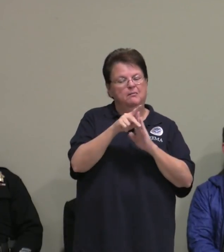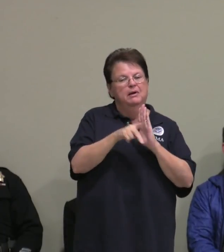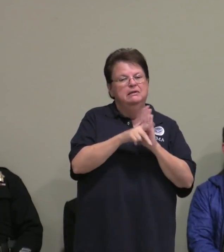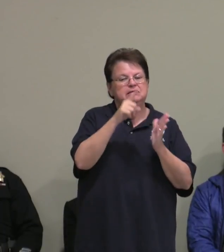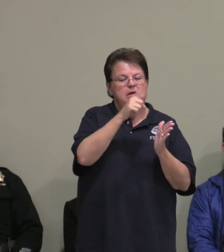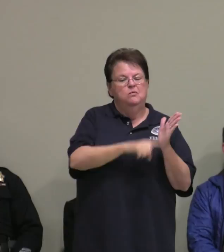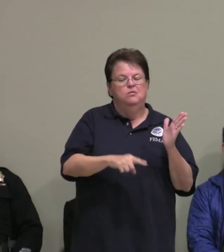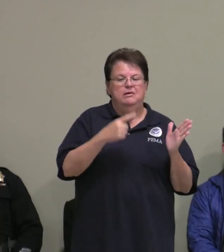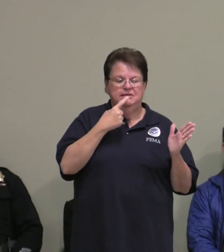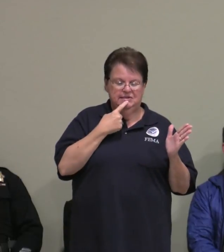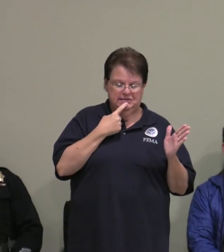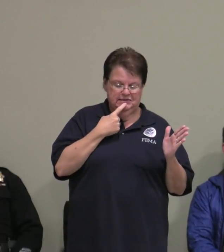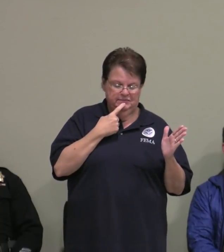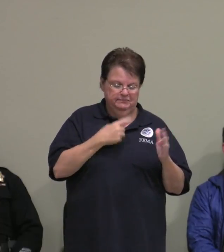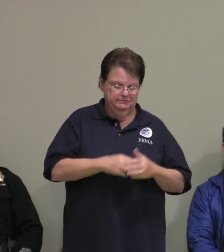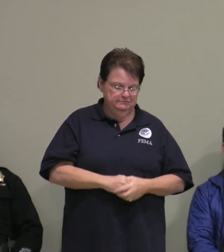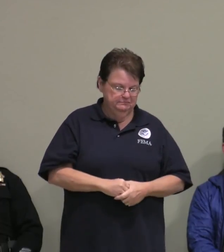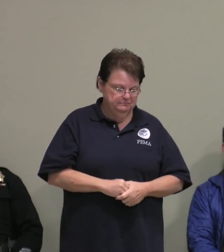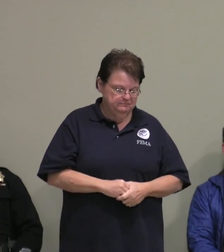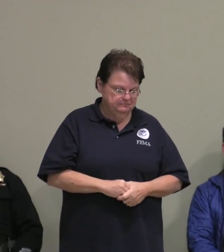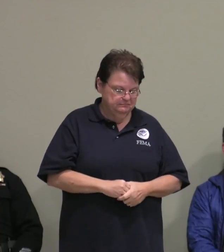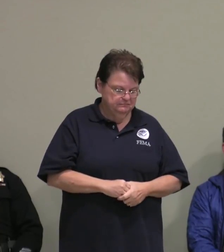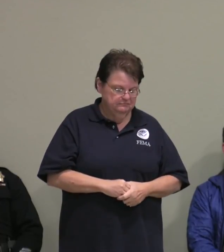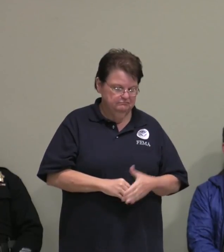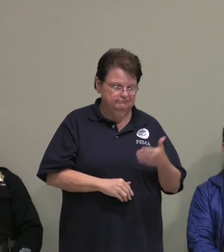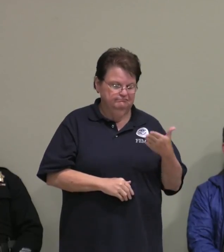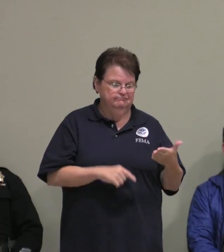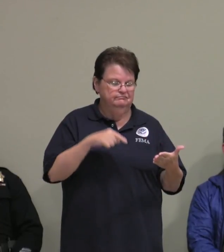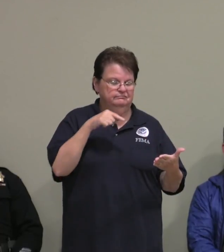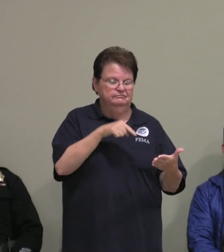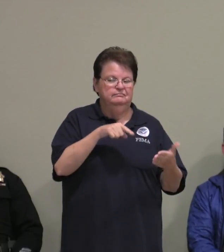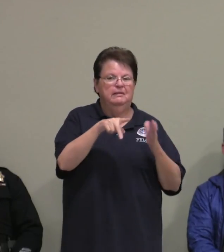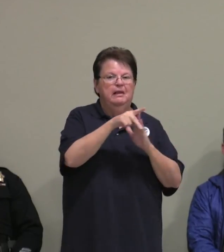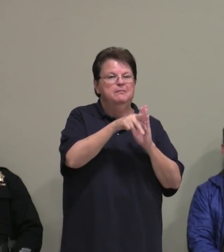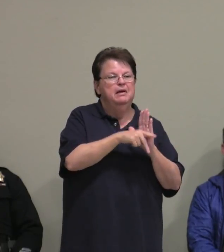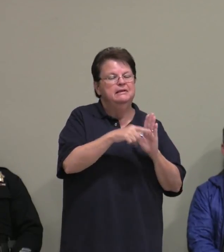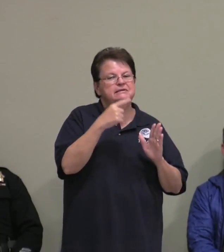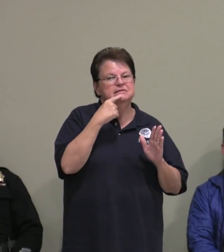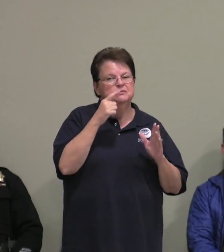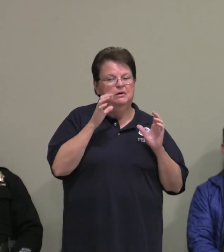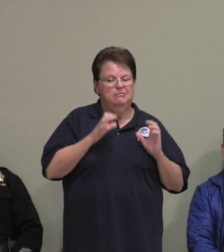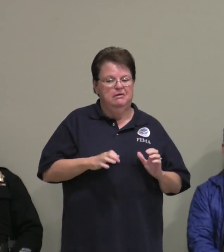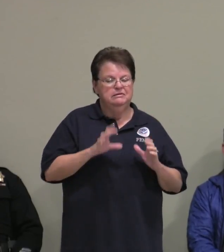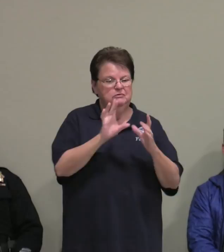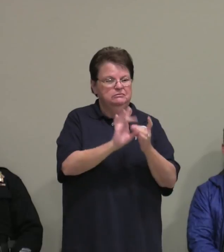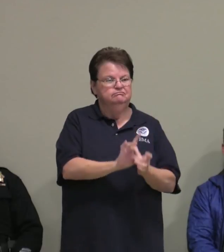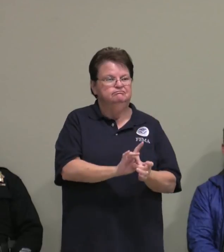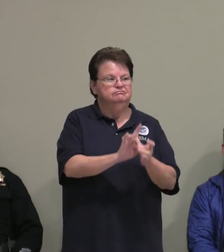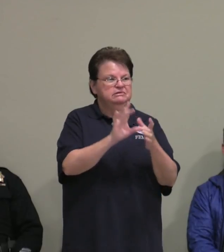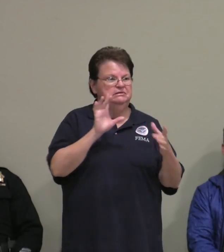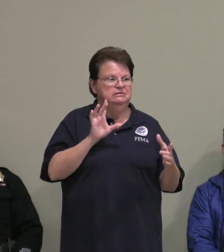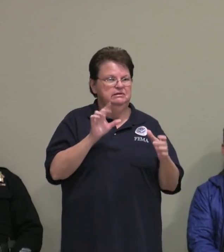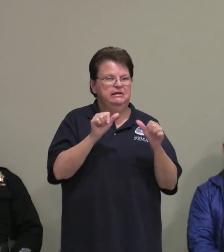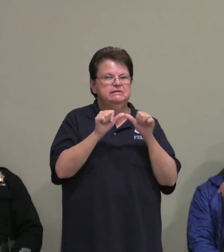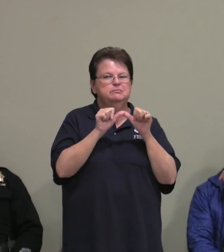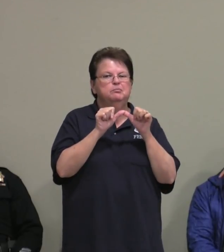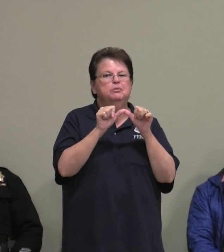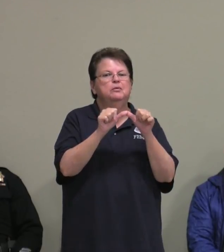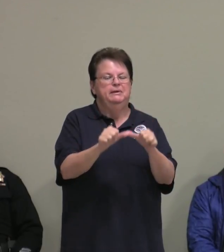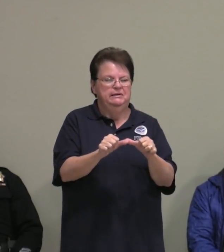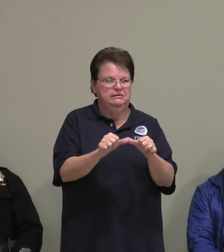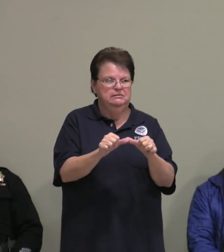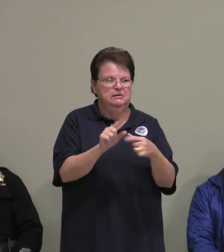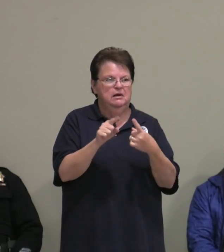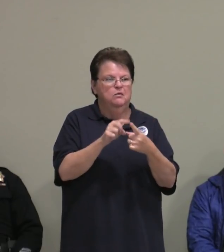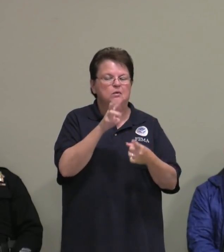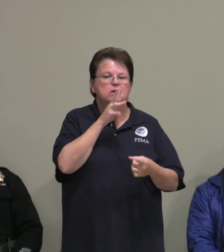this is what it says. The current district policy states that when a customer disconnects, it is permanent. And